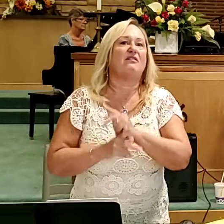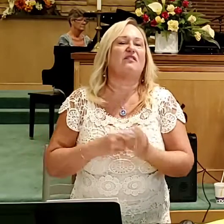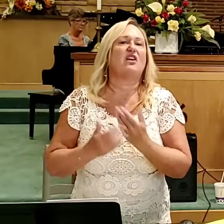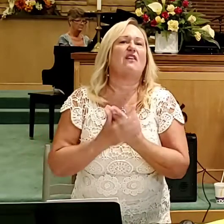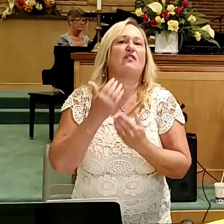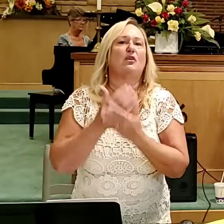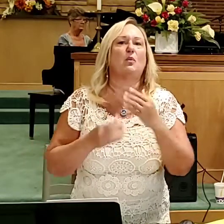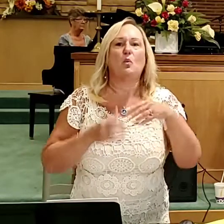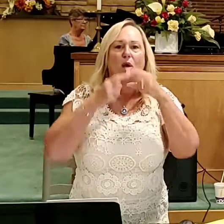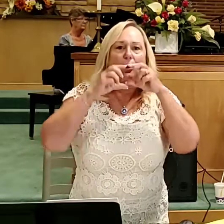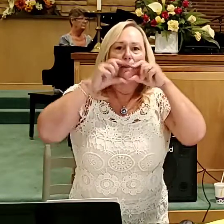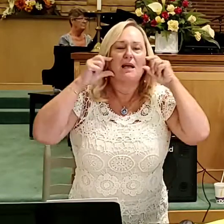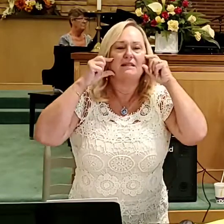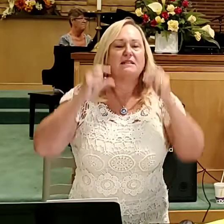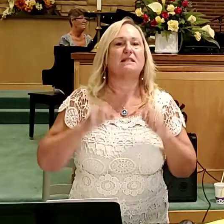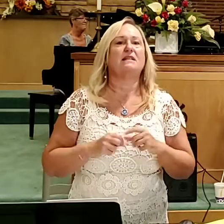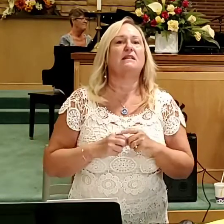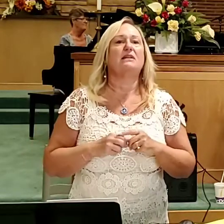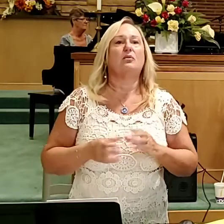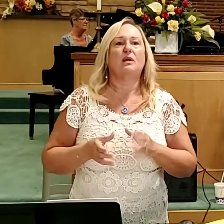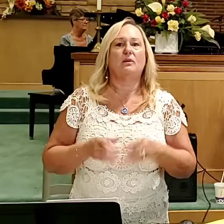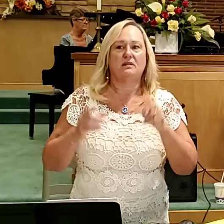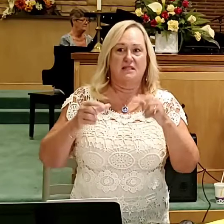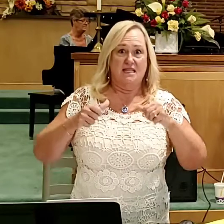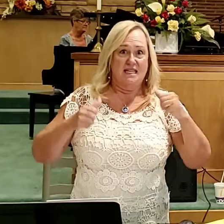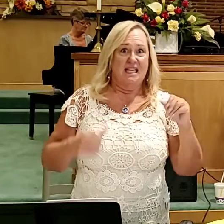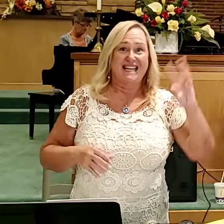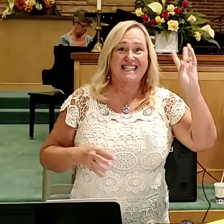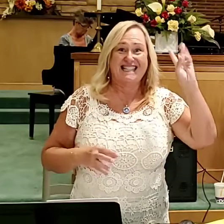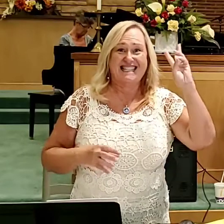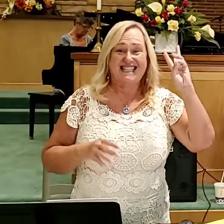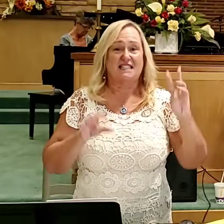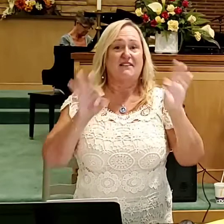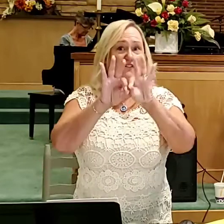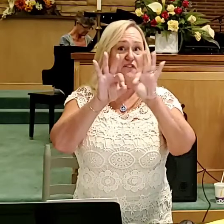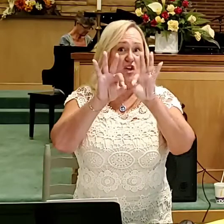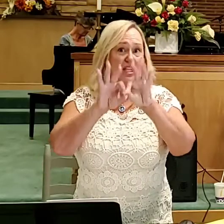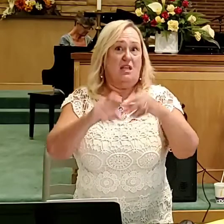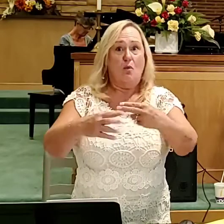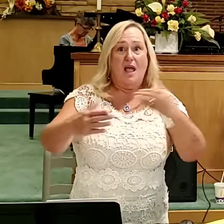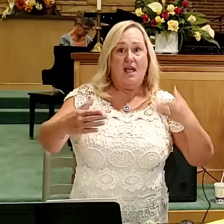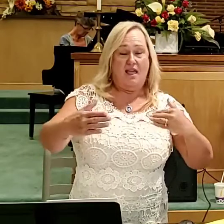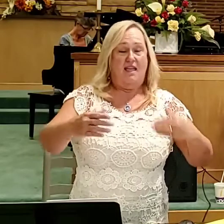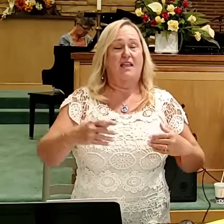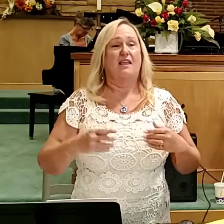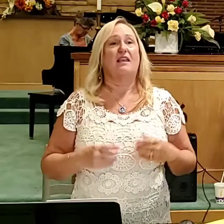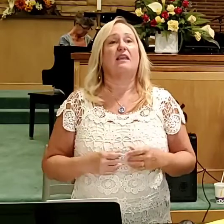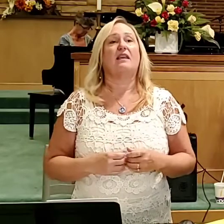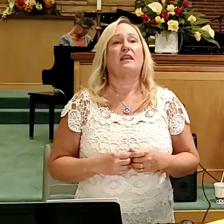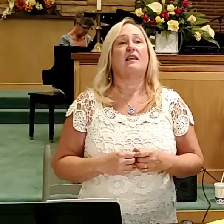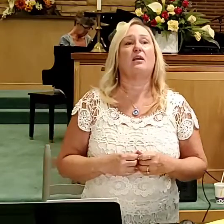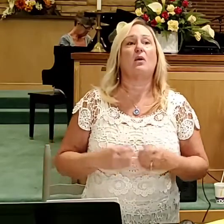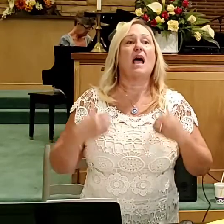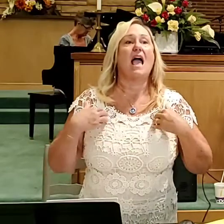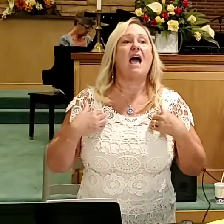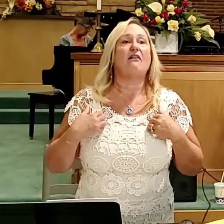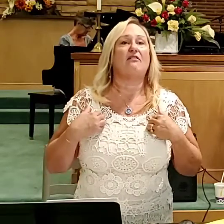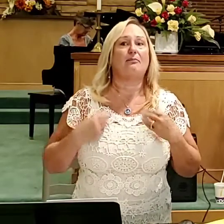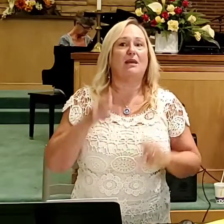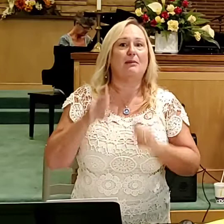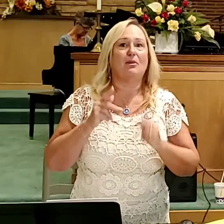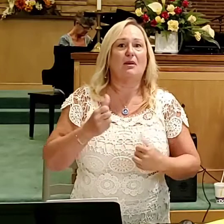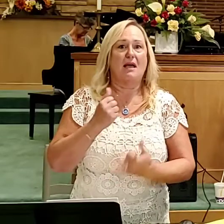mask. We will observe 6 foot in distancing, and we will have ushers here to